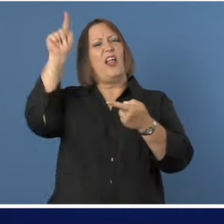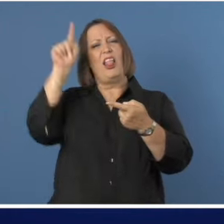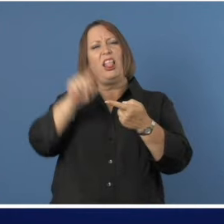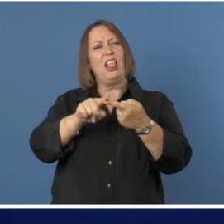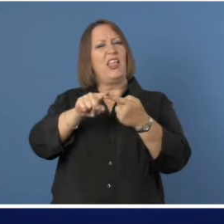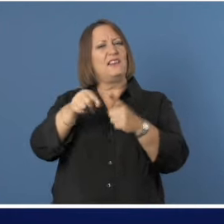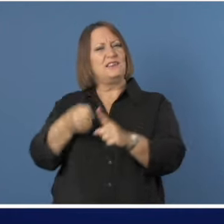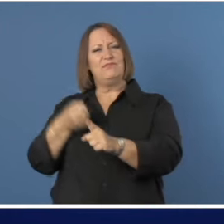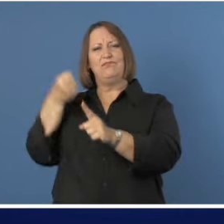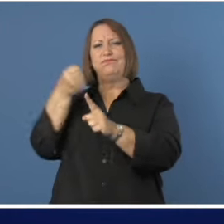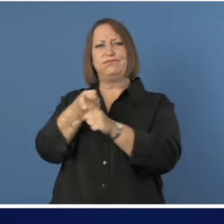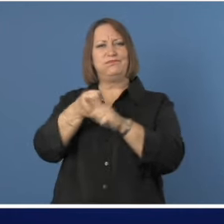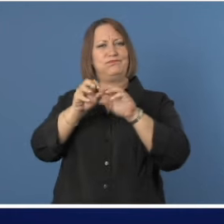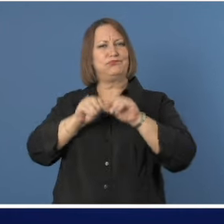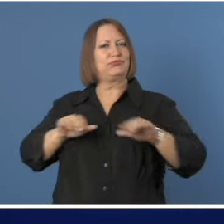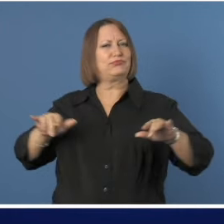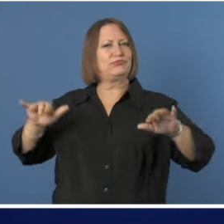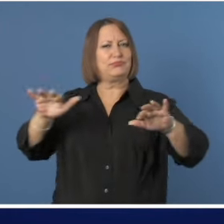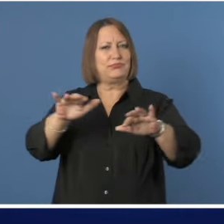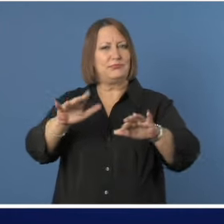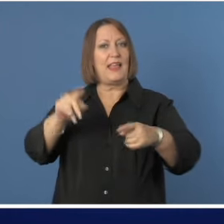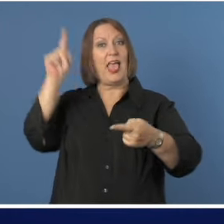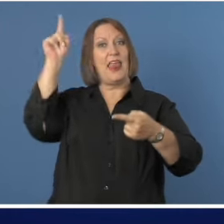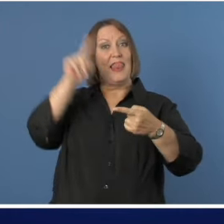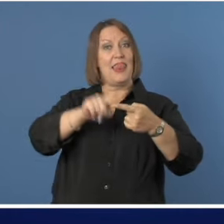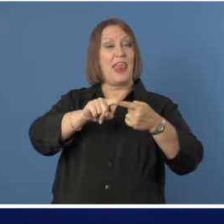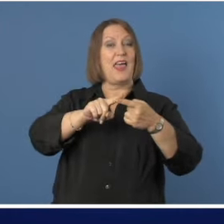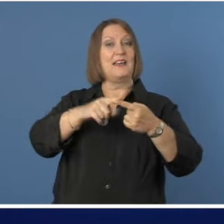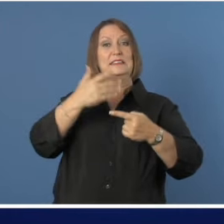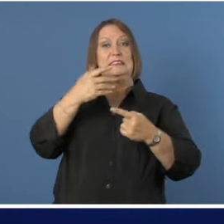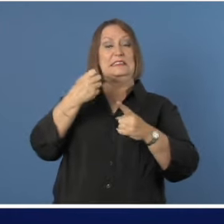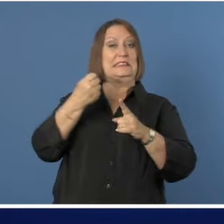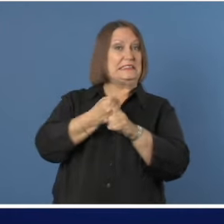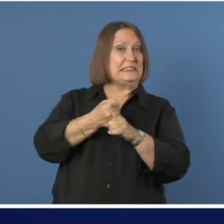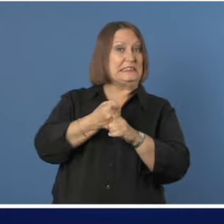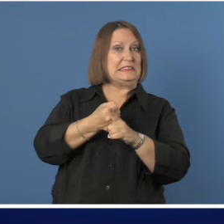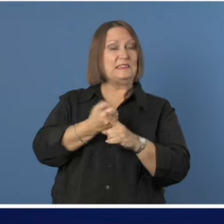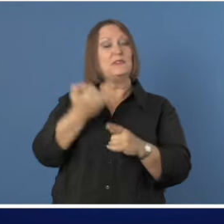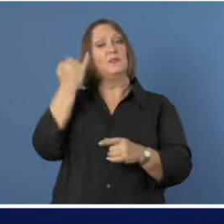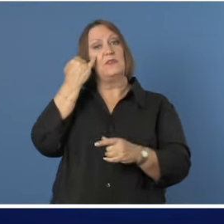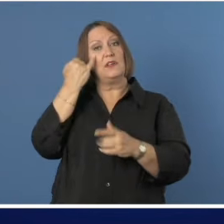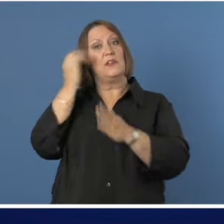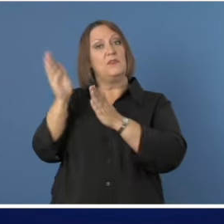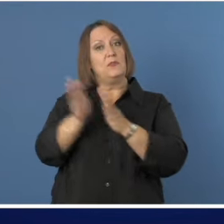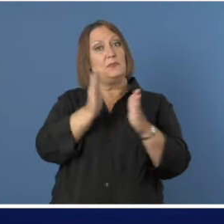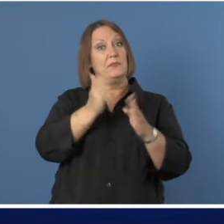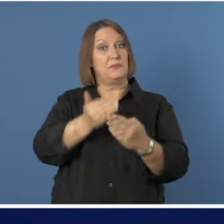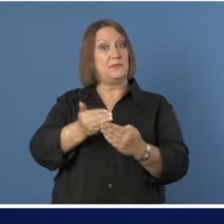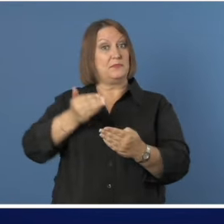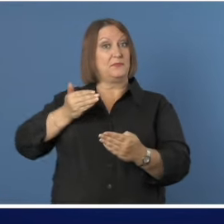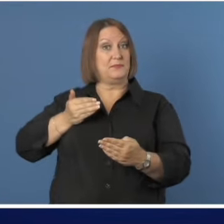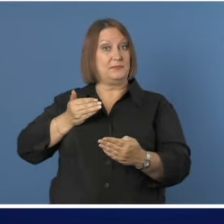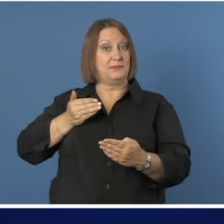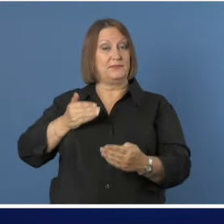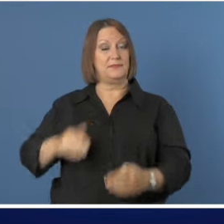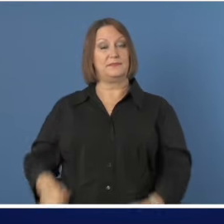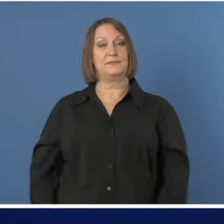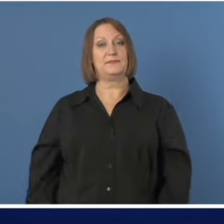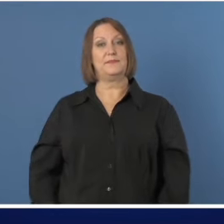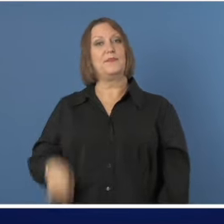The effects of a pandemic can be lessened, however, if preparations are made ahead of time.